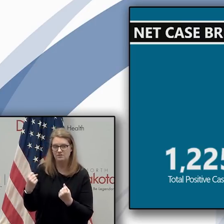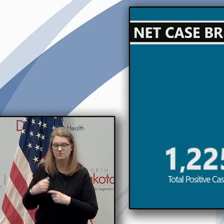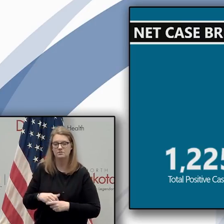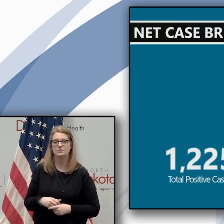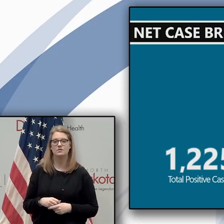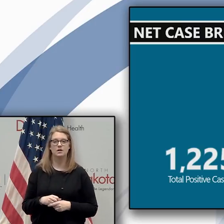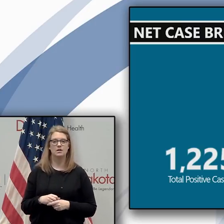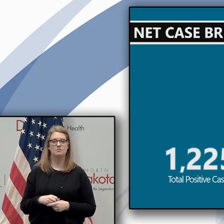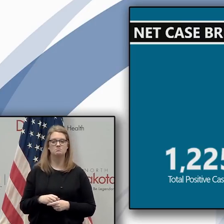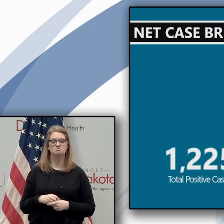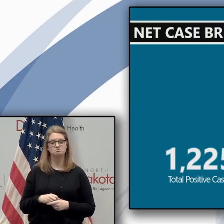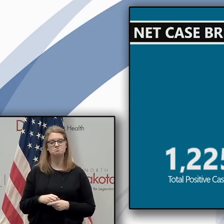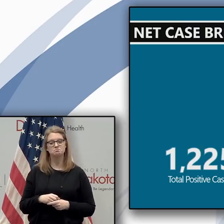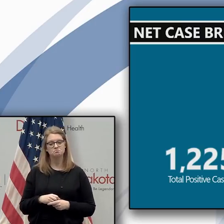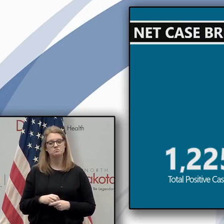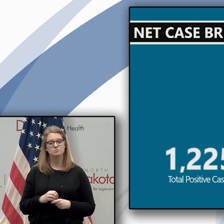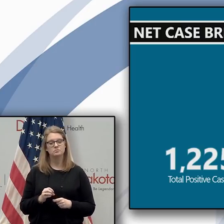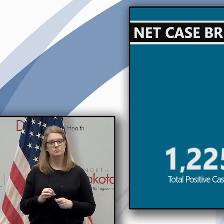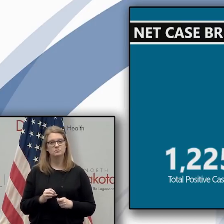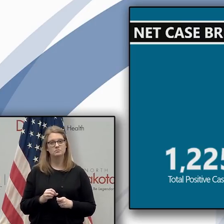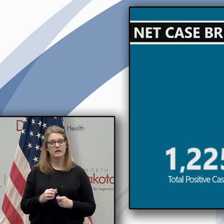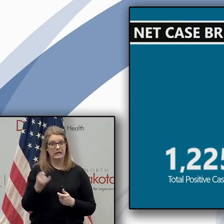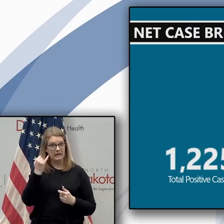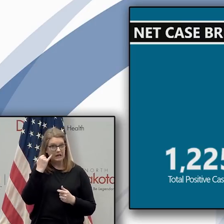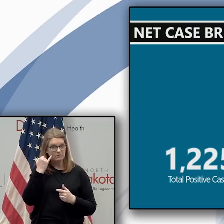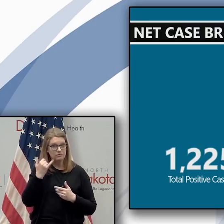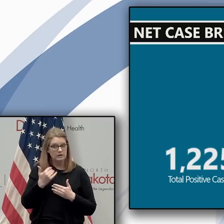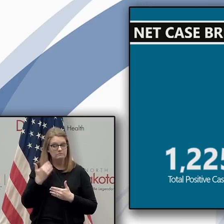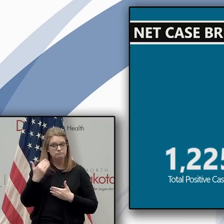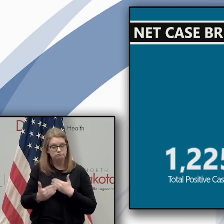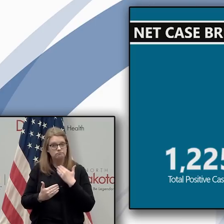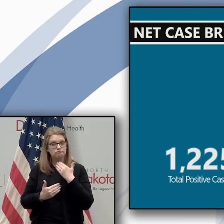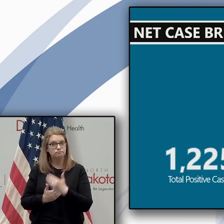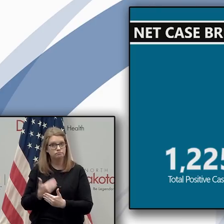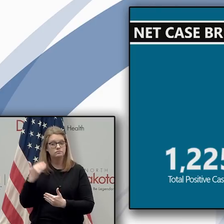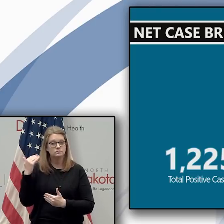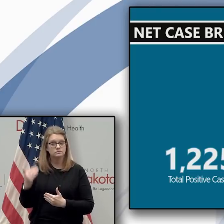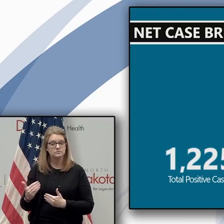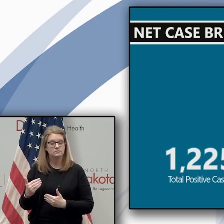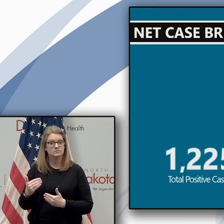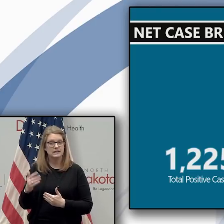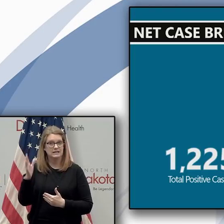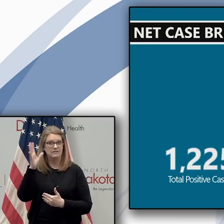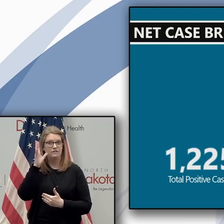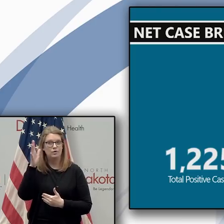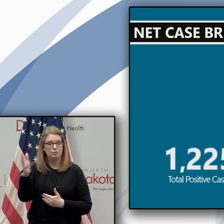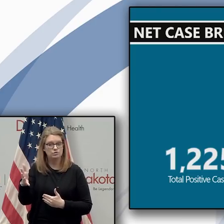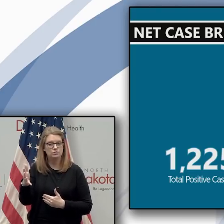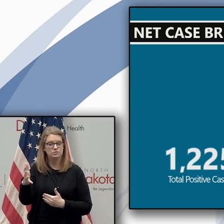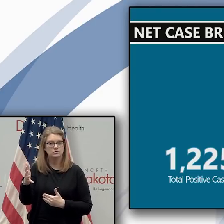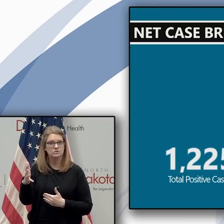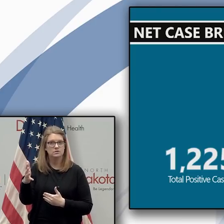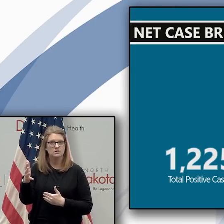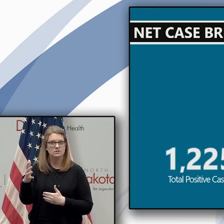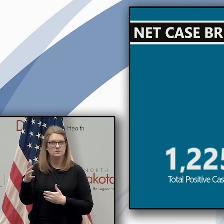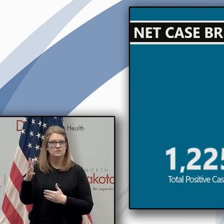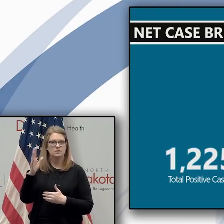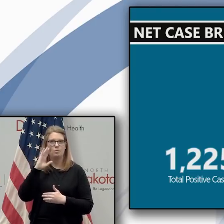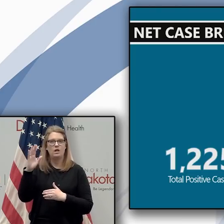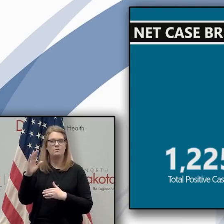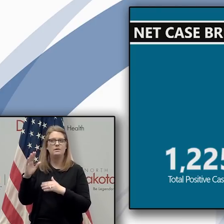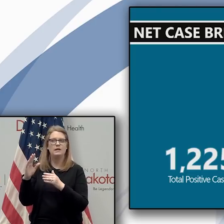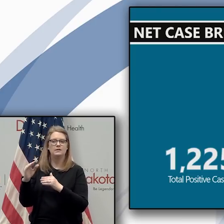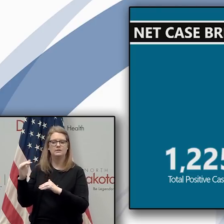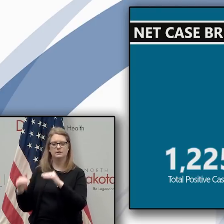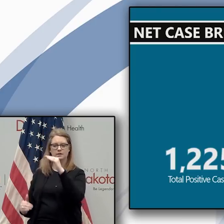would anticipate if things keep going well, at some point in the future we'll end up with more recovered than we have active,